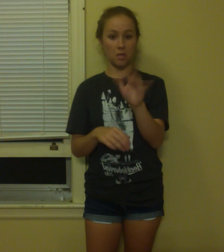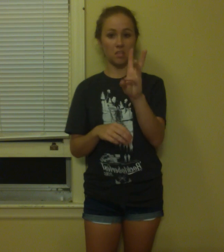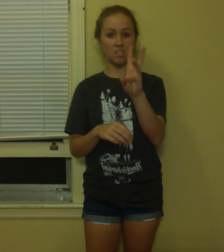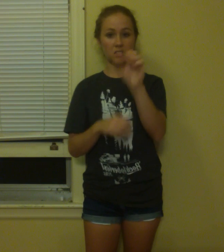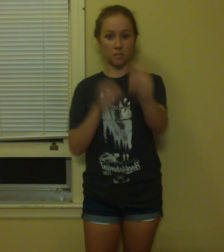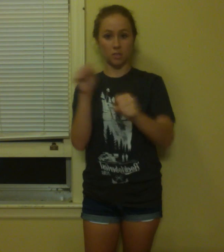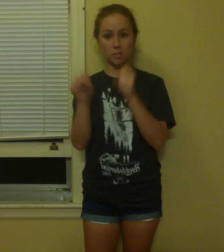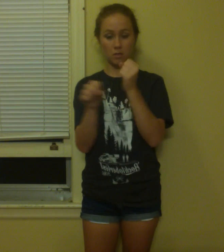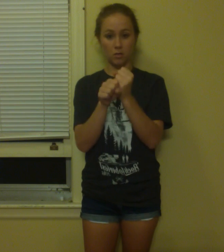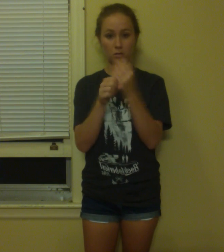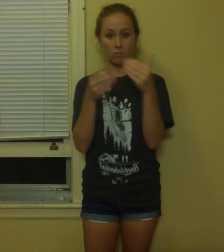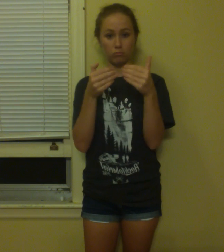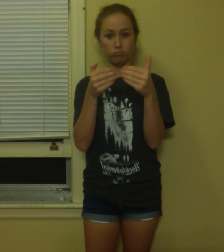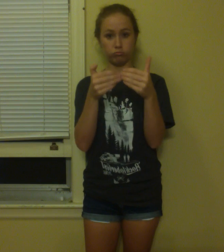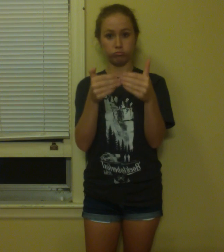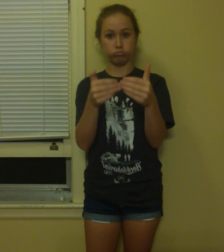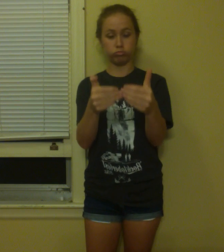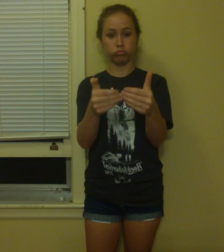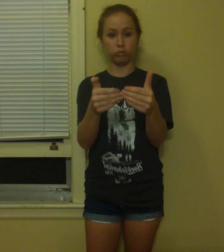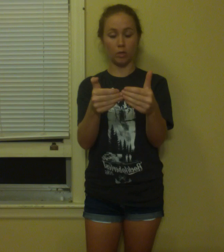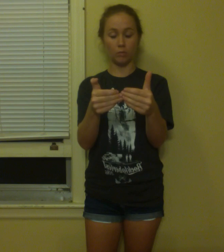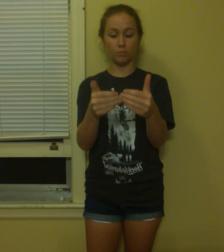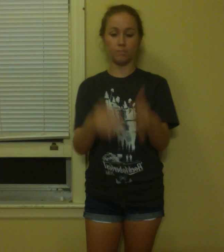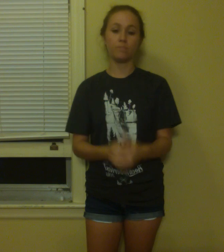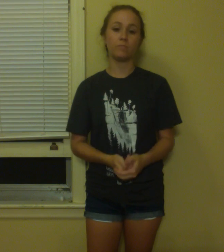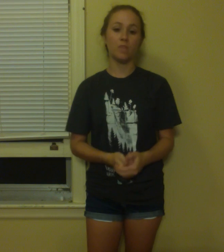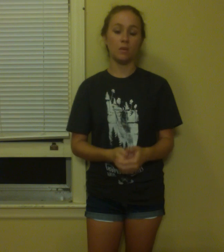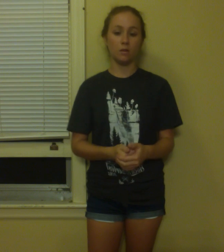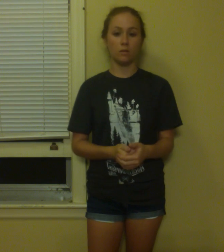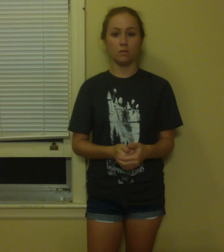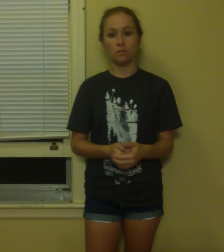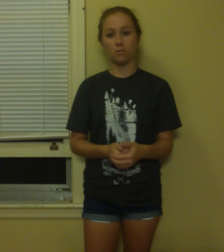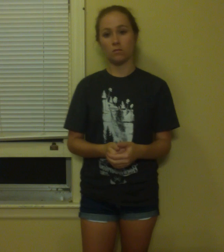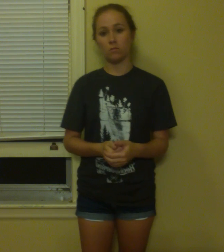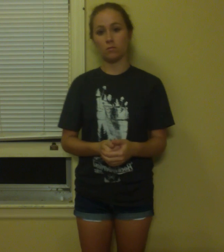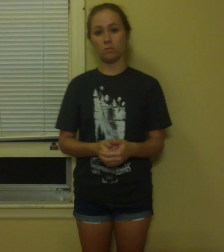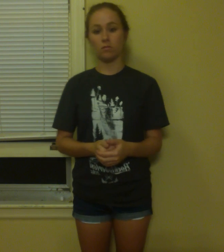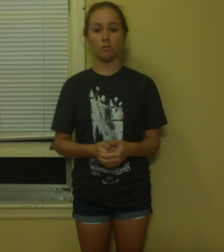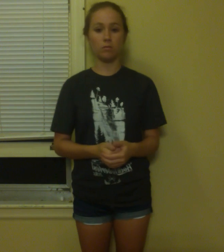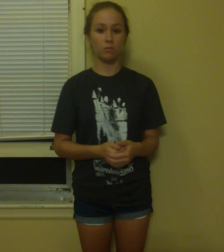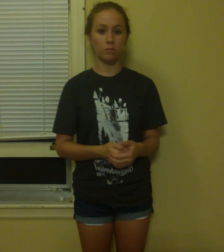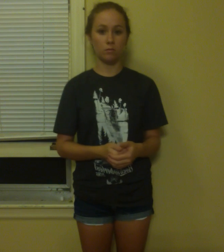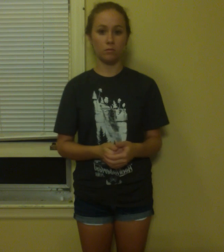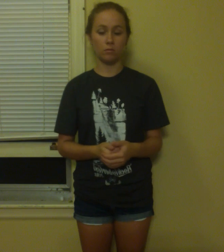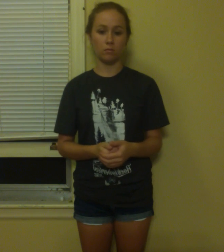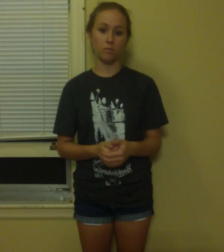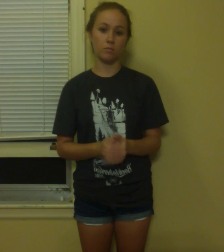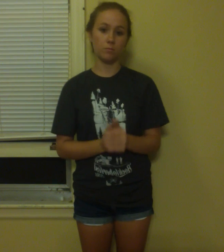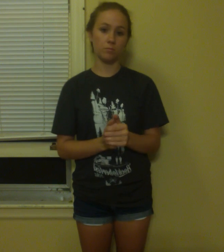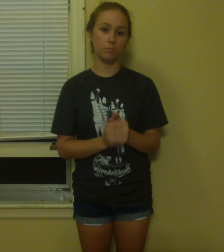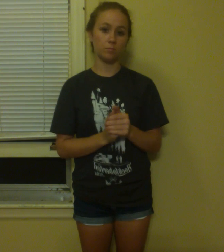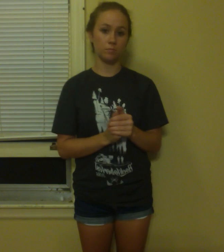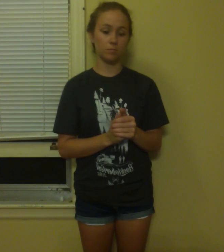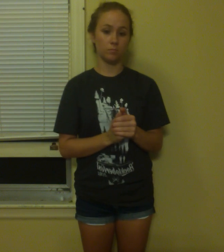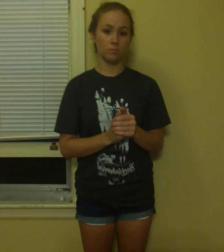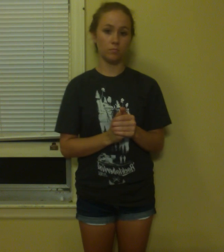years once you are elected. Longer than the president at 4 years, longer than the House, which is 2 years. You stay in the Senate for 6 years, you have to be 30 years old,